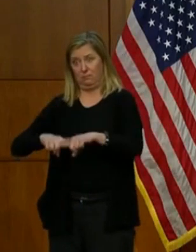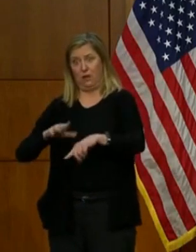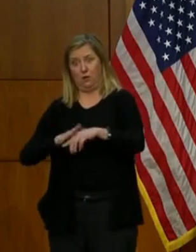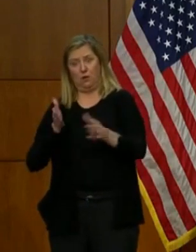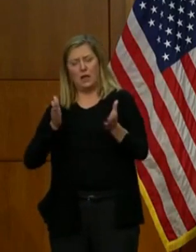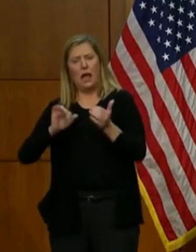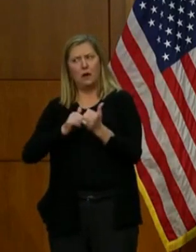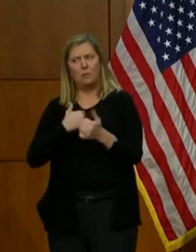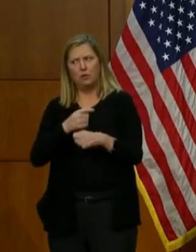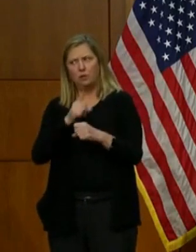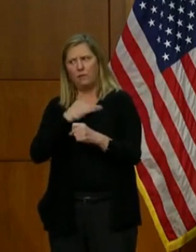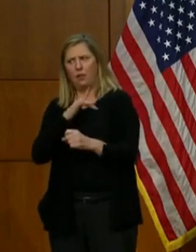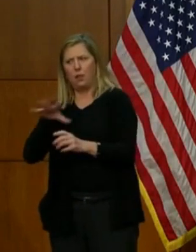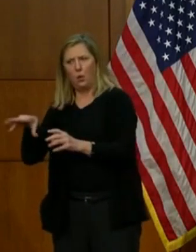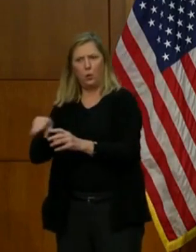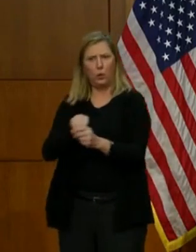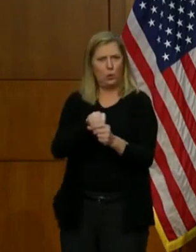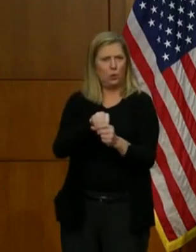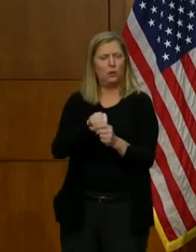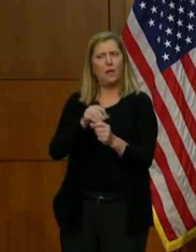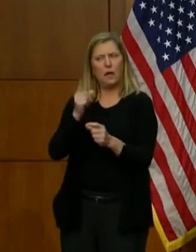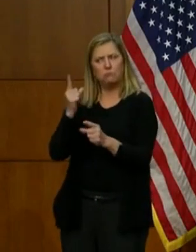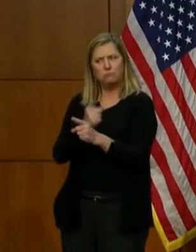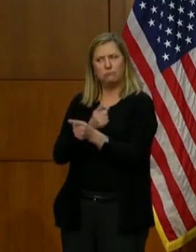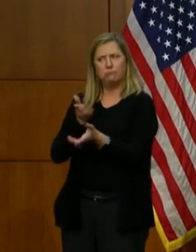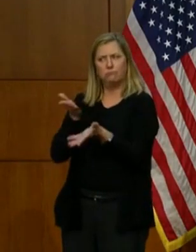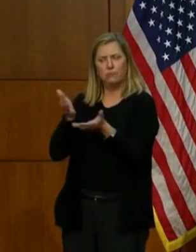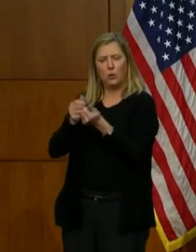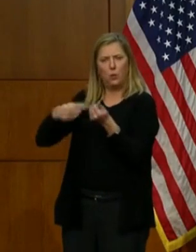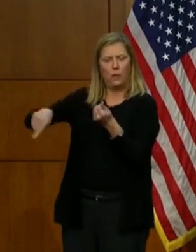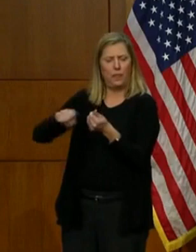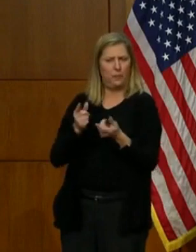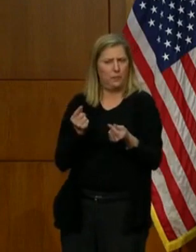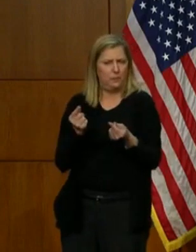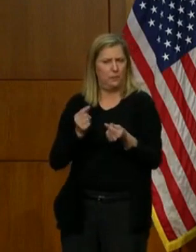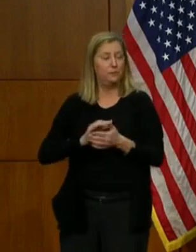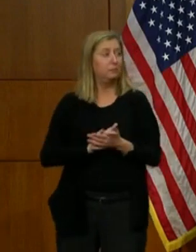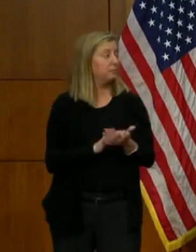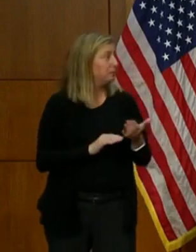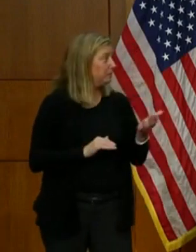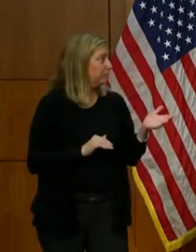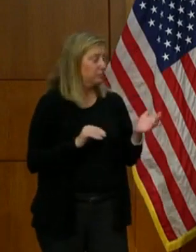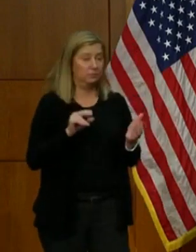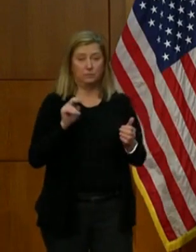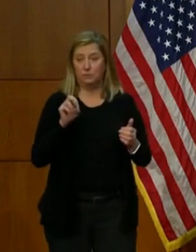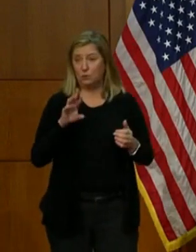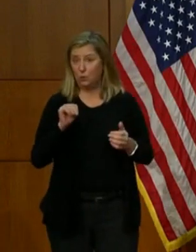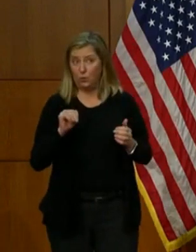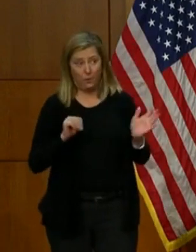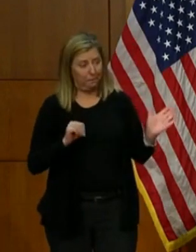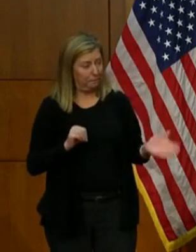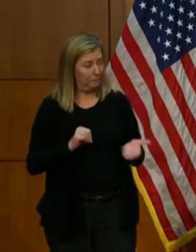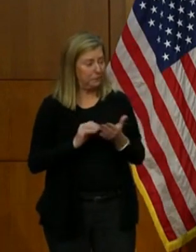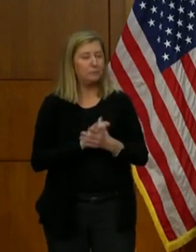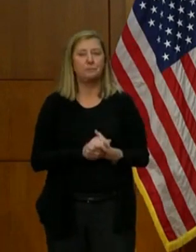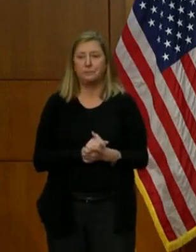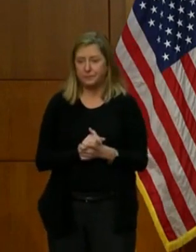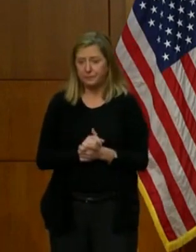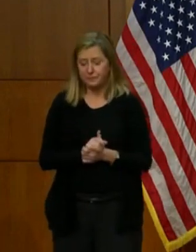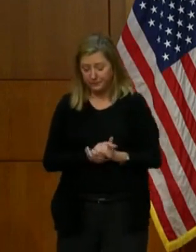feels included and that they're being adequately serviced. It's a great question. Norm, you want to tackle that one? Certainly. All right.